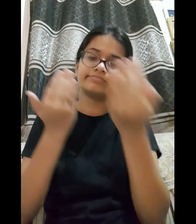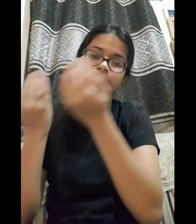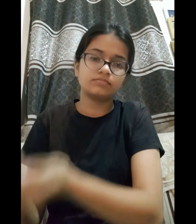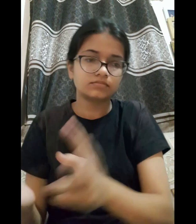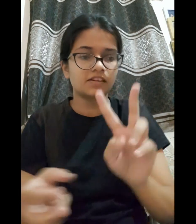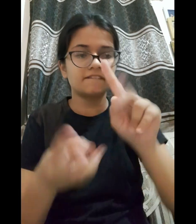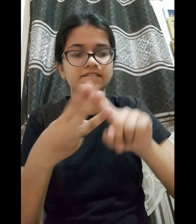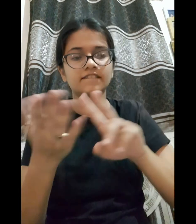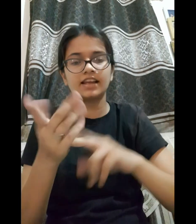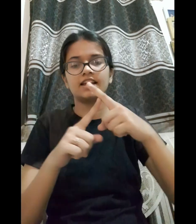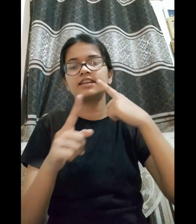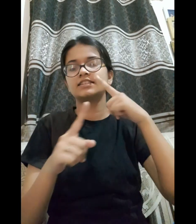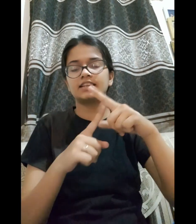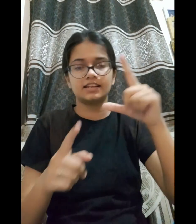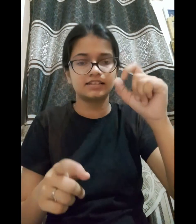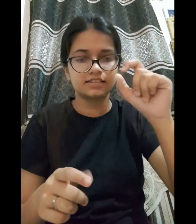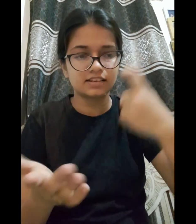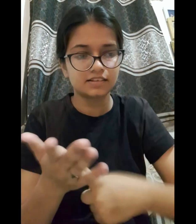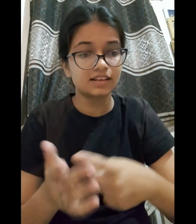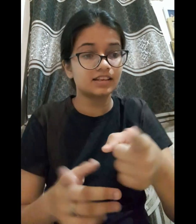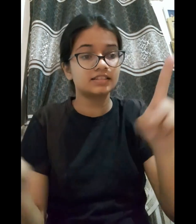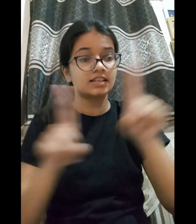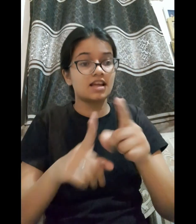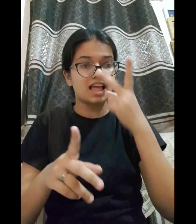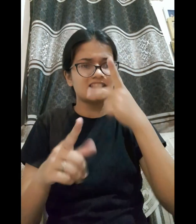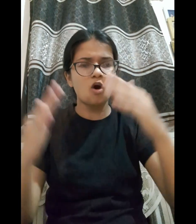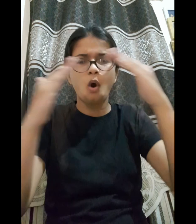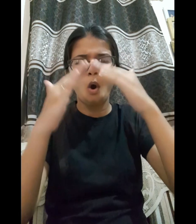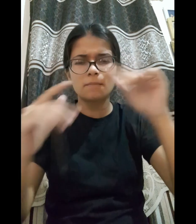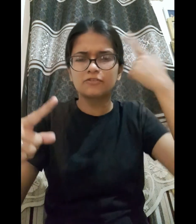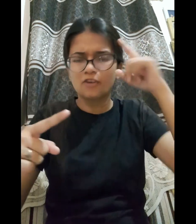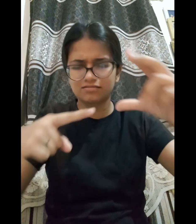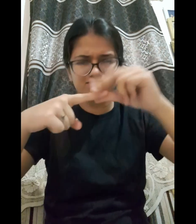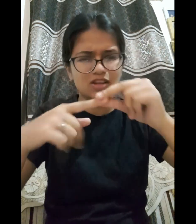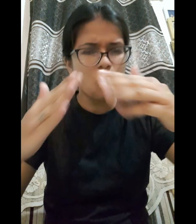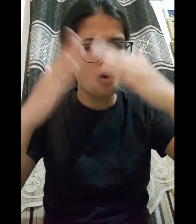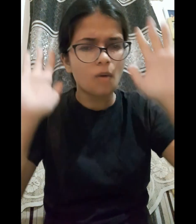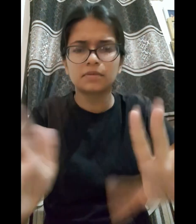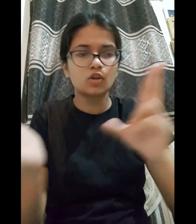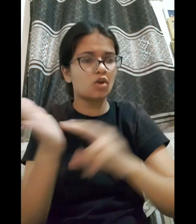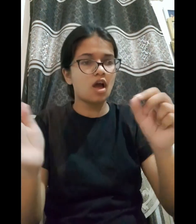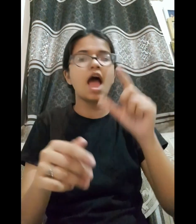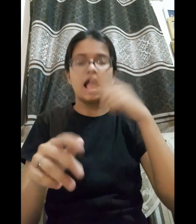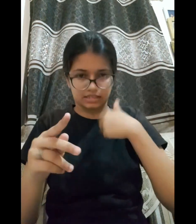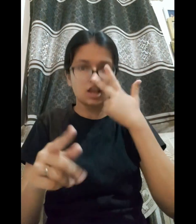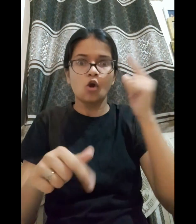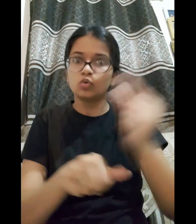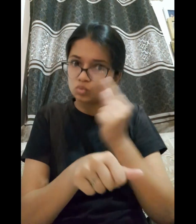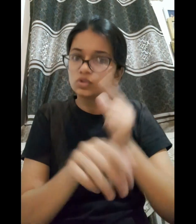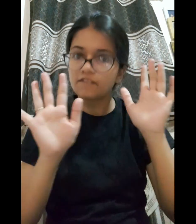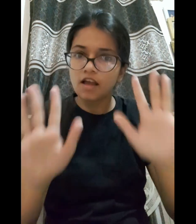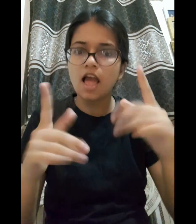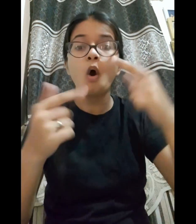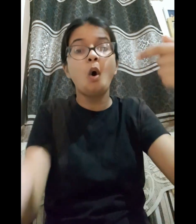That's a catastrophic outcome. Don't wait for that. Don't sit at home with this digital sensor. It is useful. I'm not saying it is not useful. It is useful